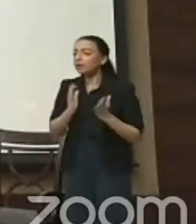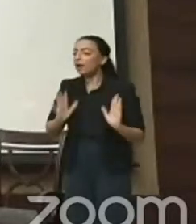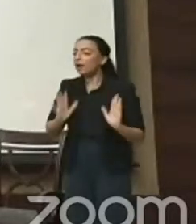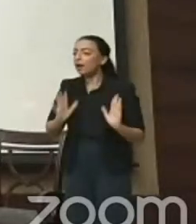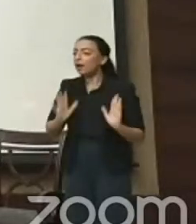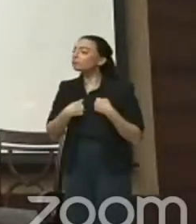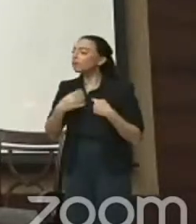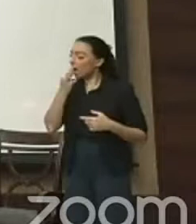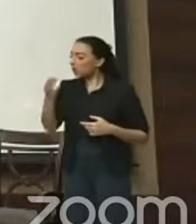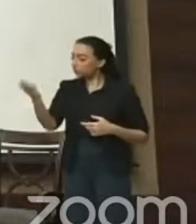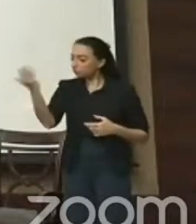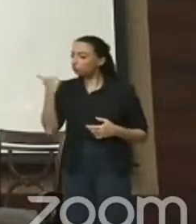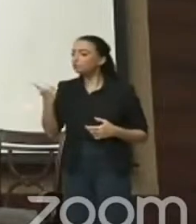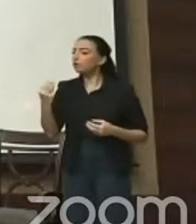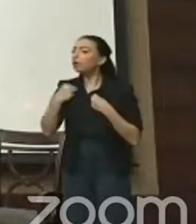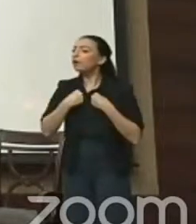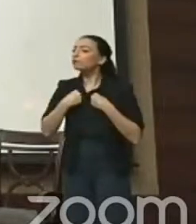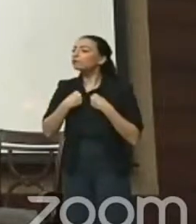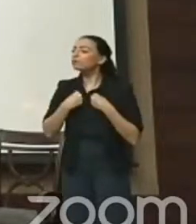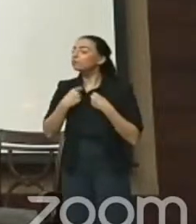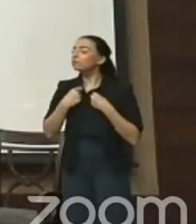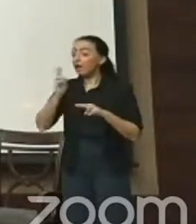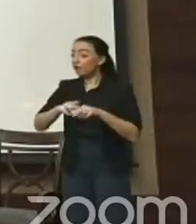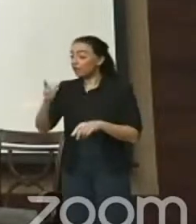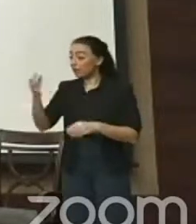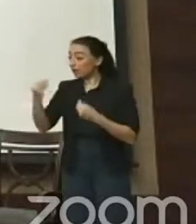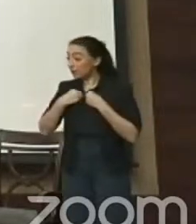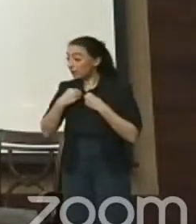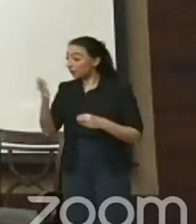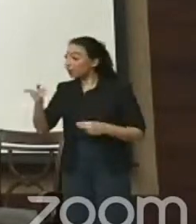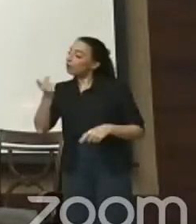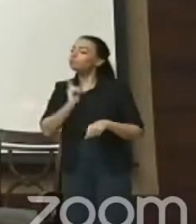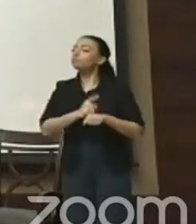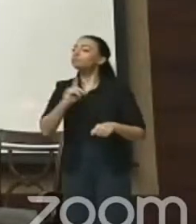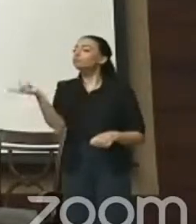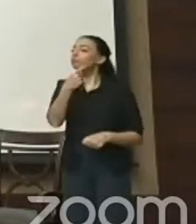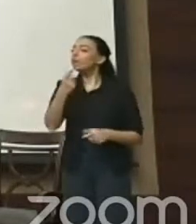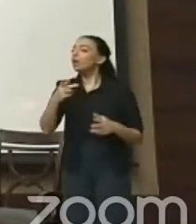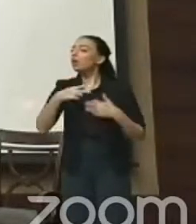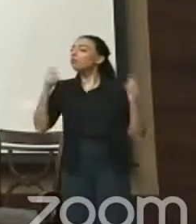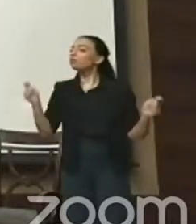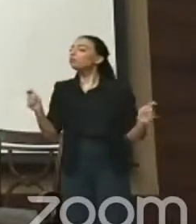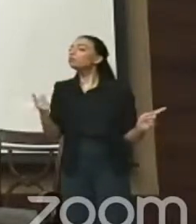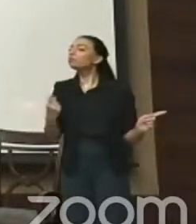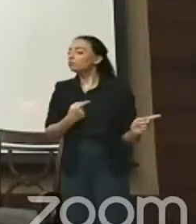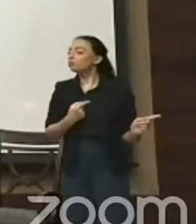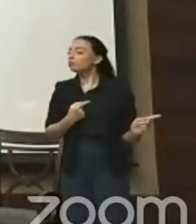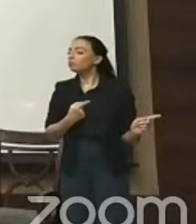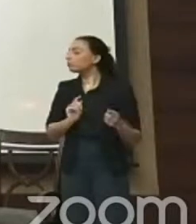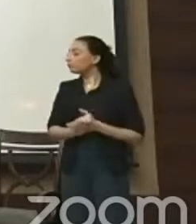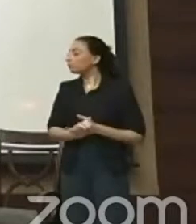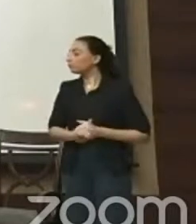should ask rights, and if not given, they should snatch the rights.